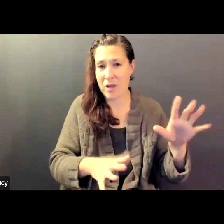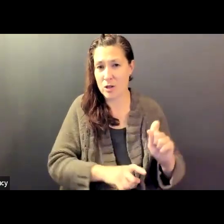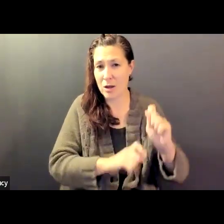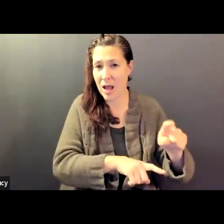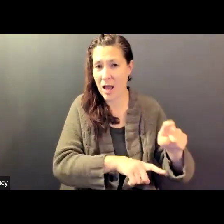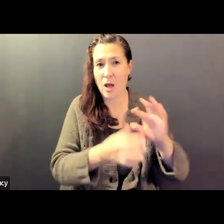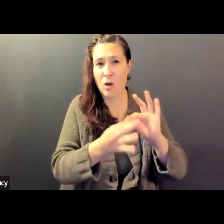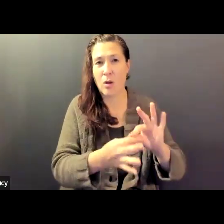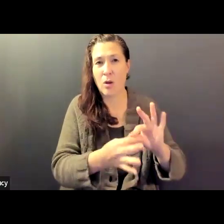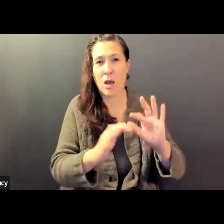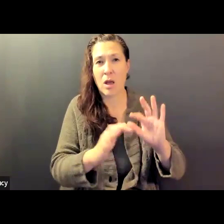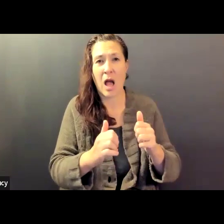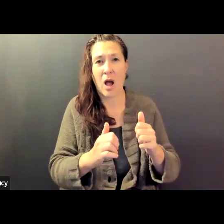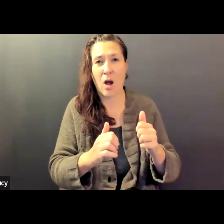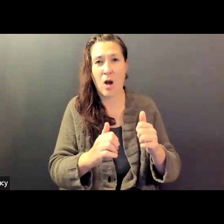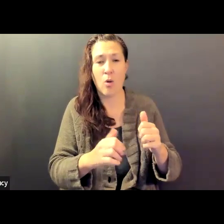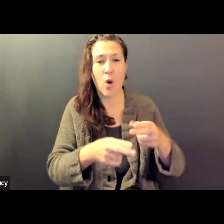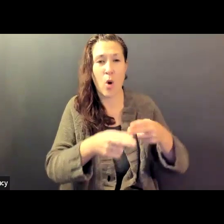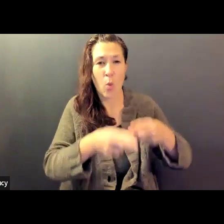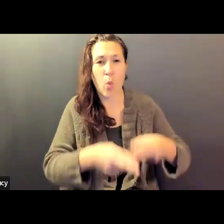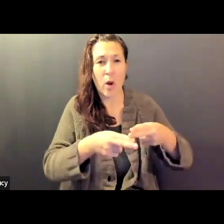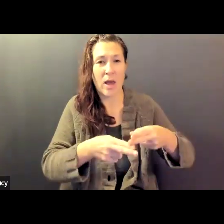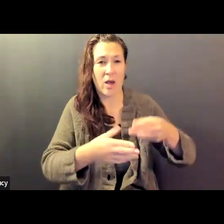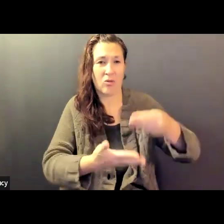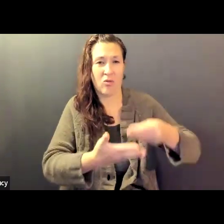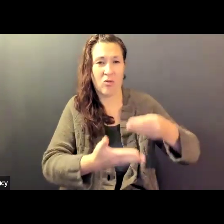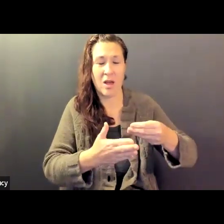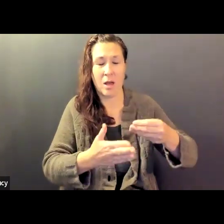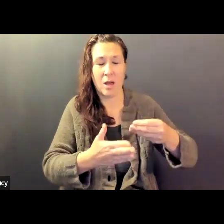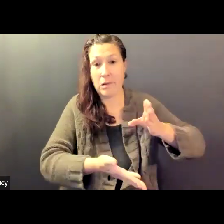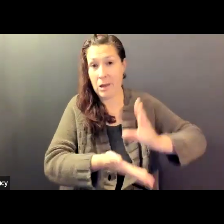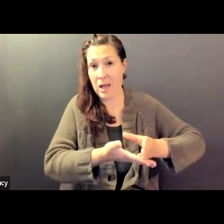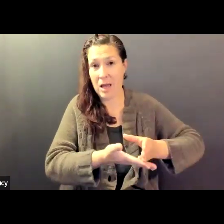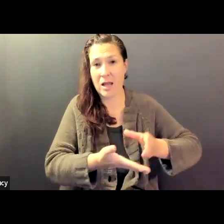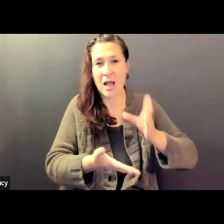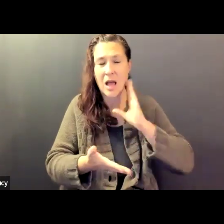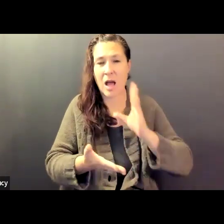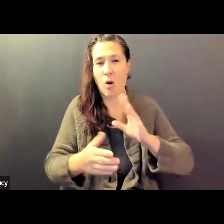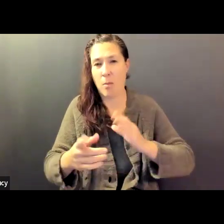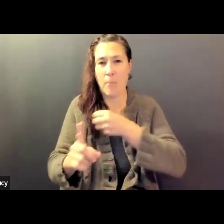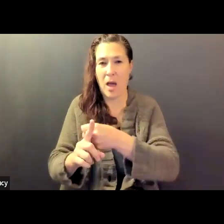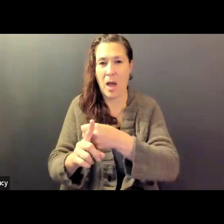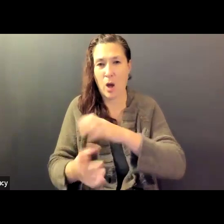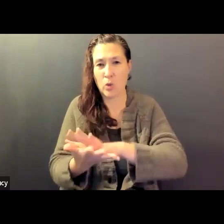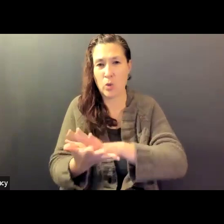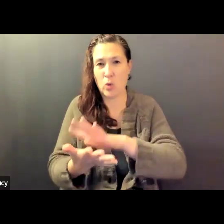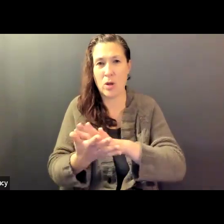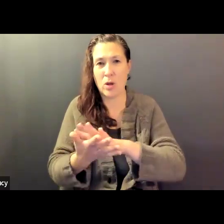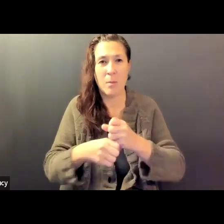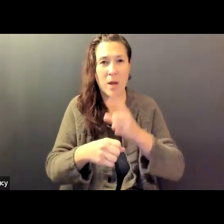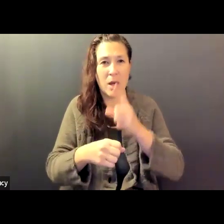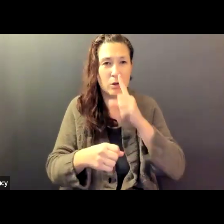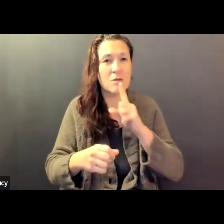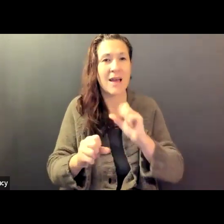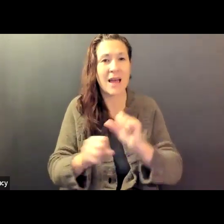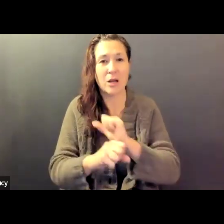the removal of weighted funding was going to affect like how schools funding and how we're going to ensure that it's equitable. Yes,